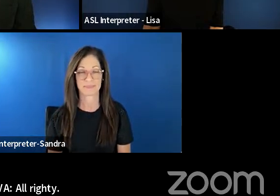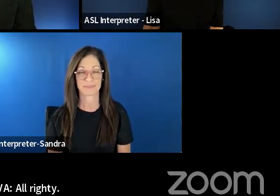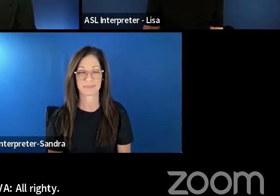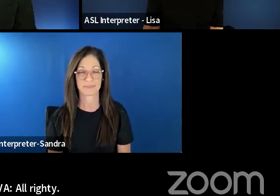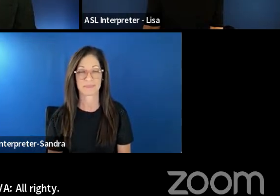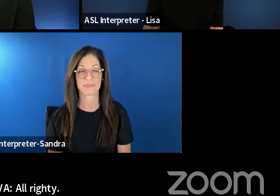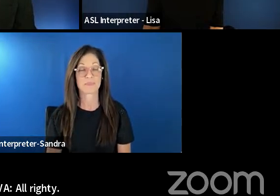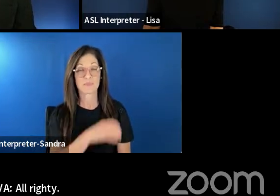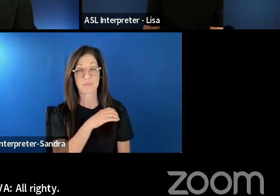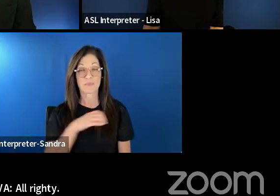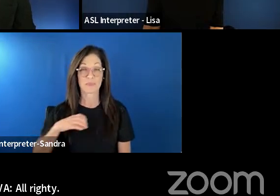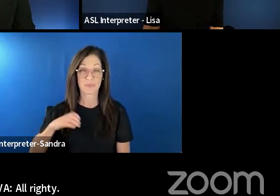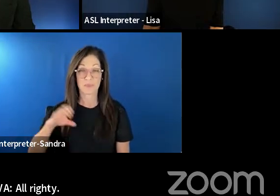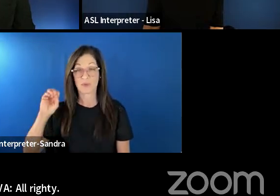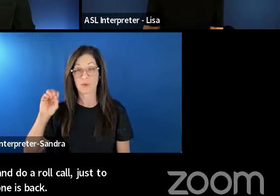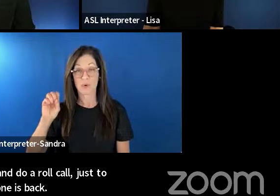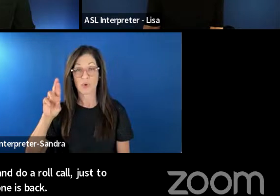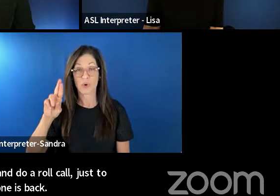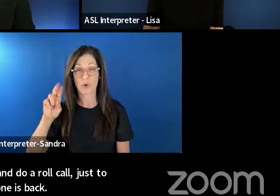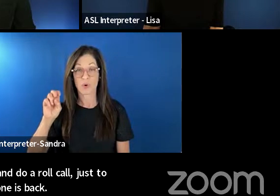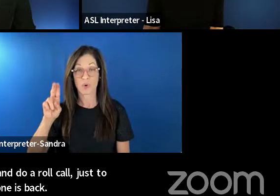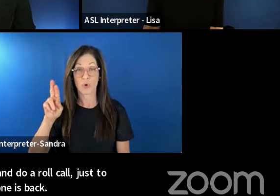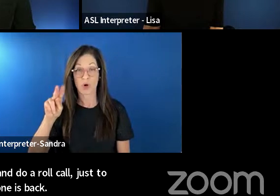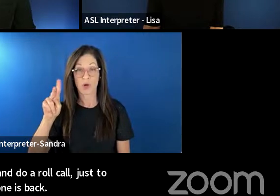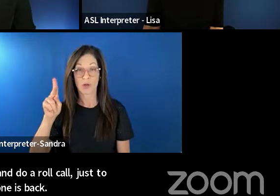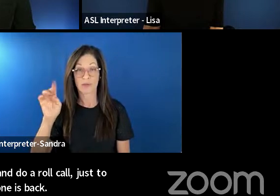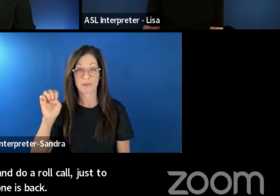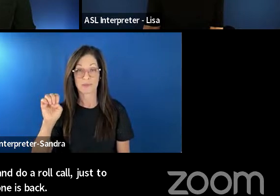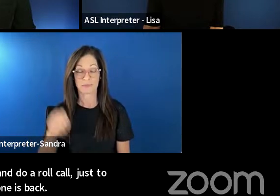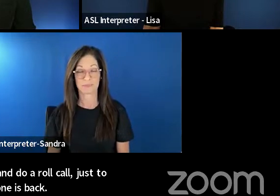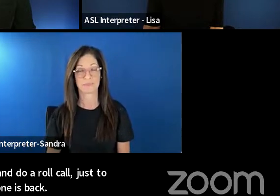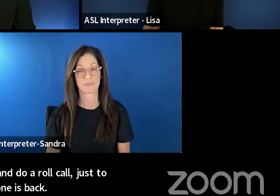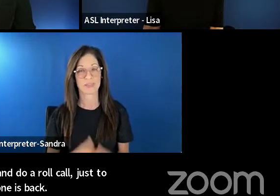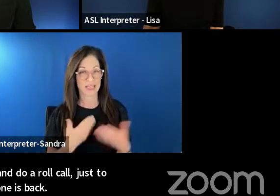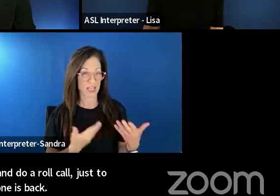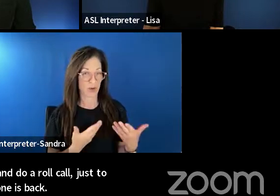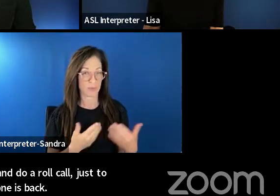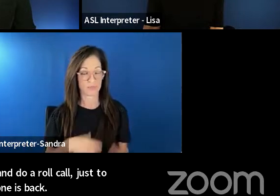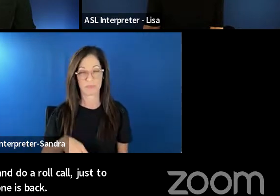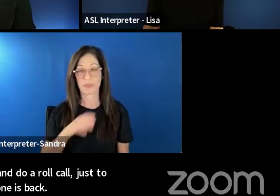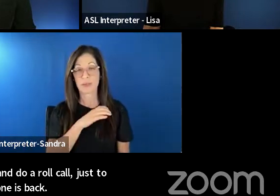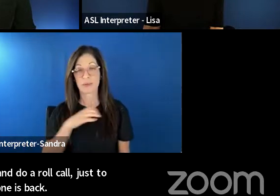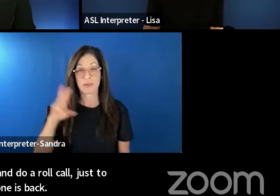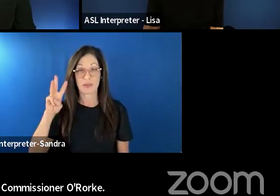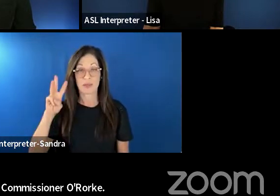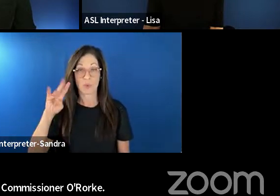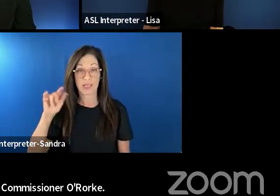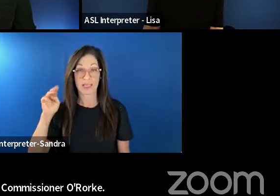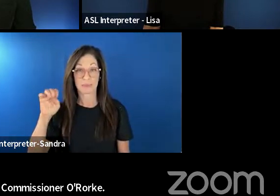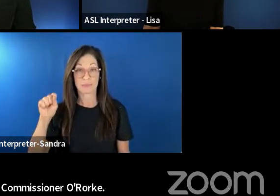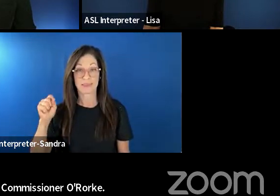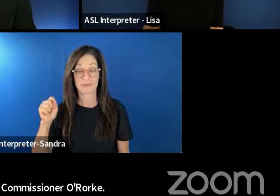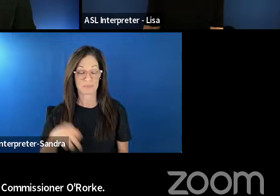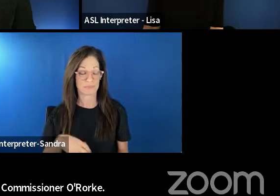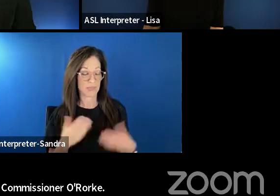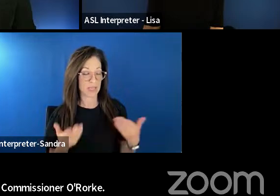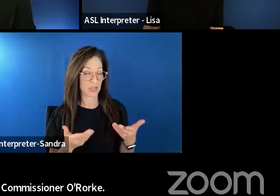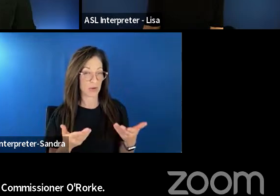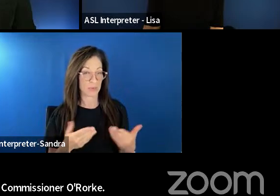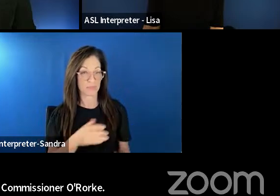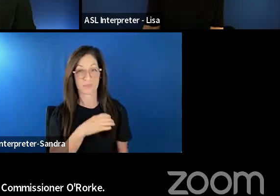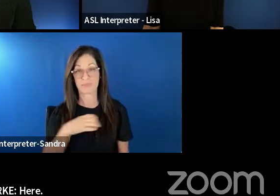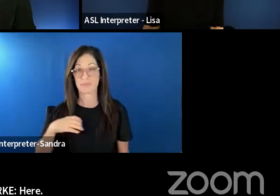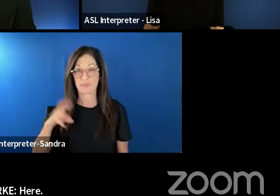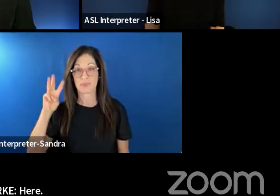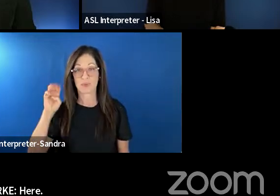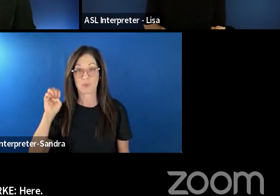Okay, Commissioner O'Rourke, Here. Commissioner Williams, Here. Commissioner